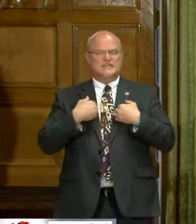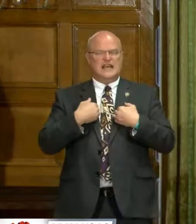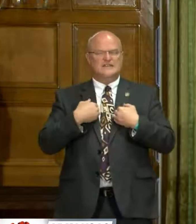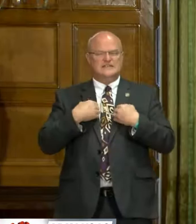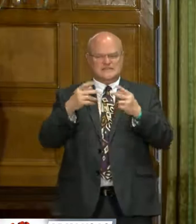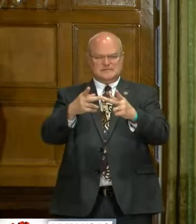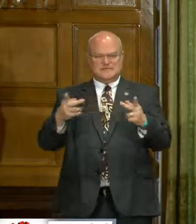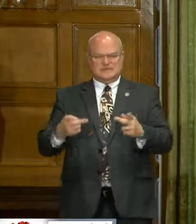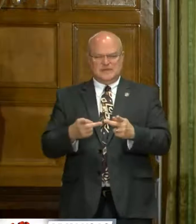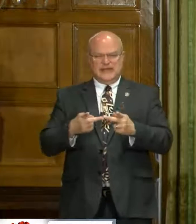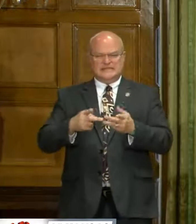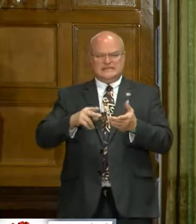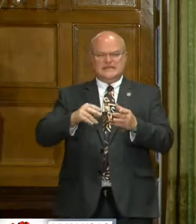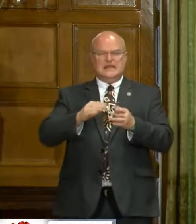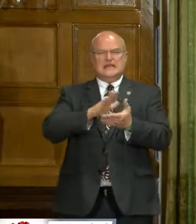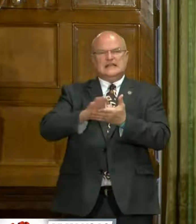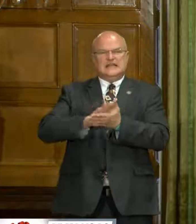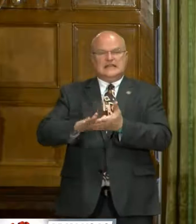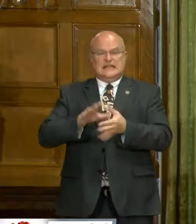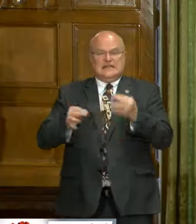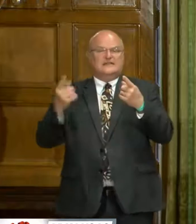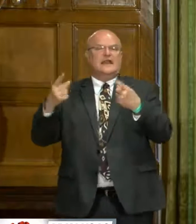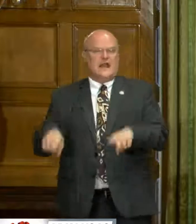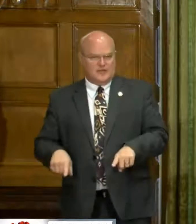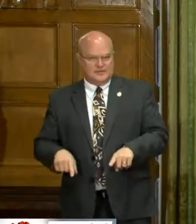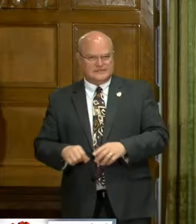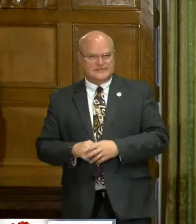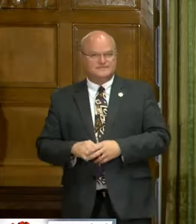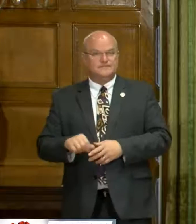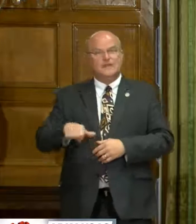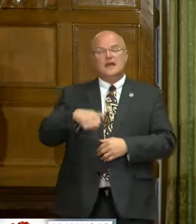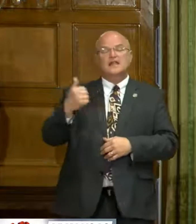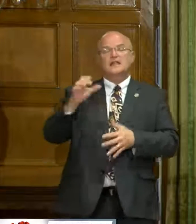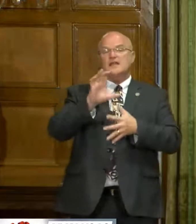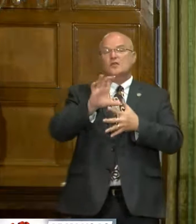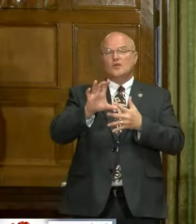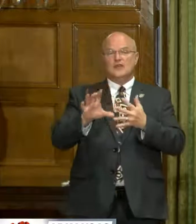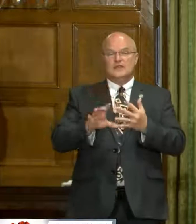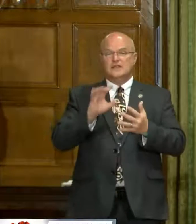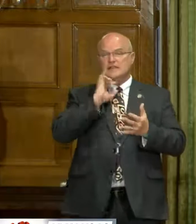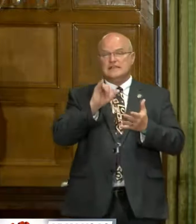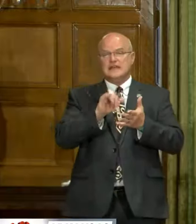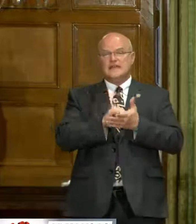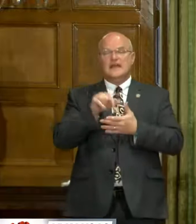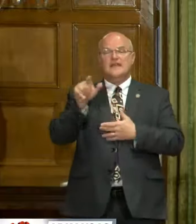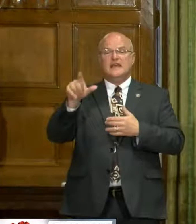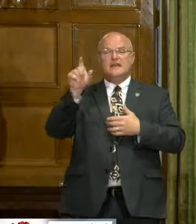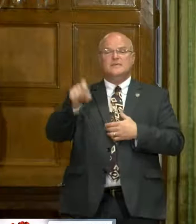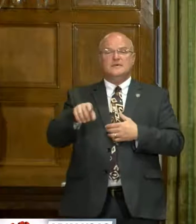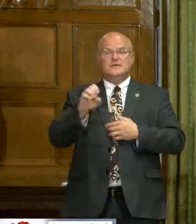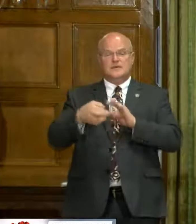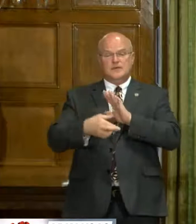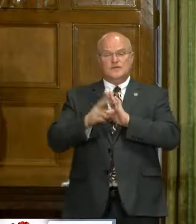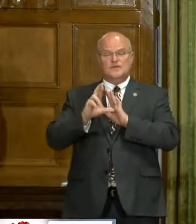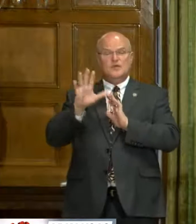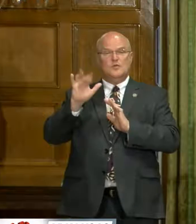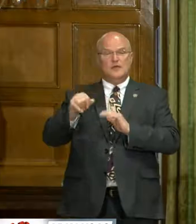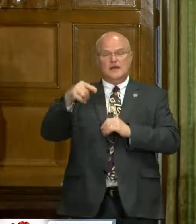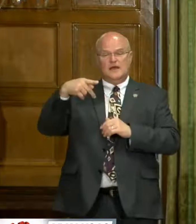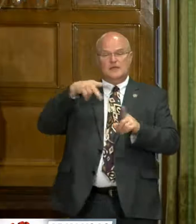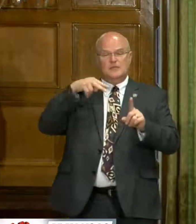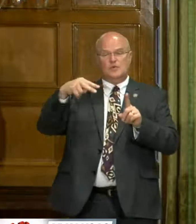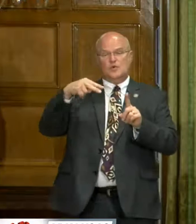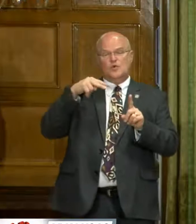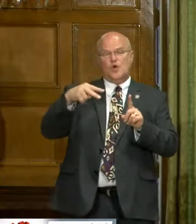some space in the event that happens. One of the other criteria, of course, is that they have to be reviewed by the